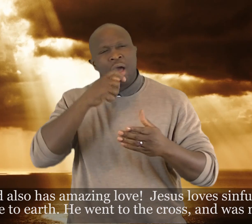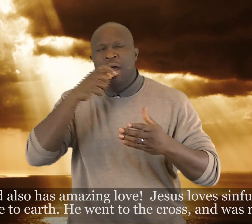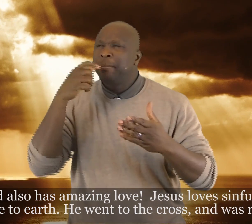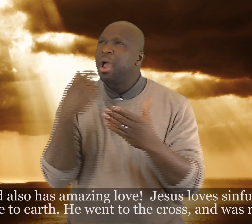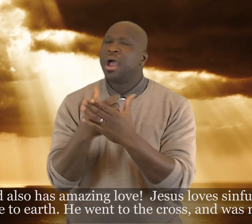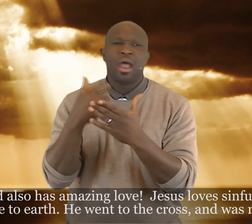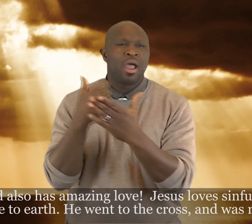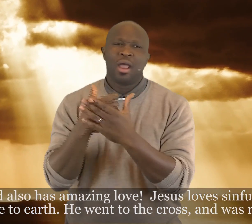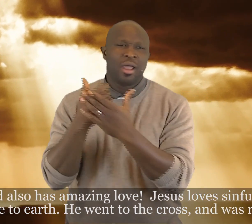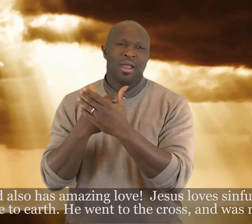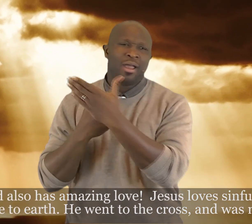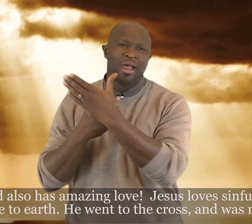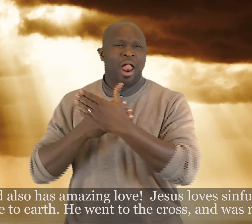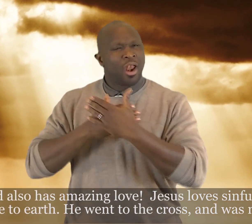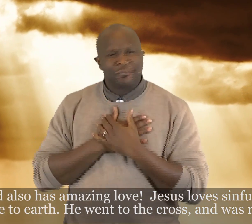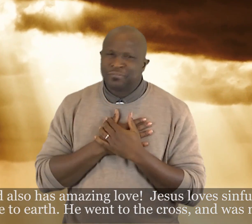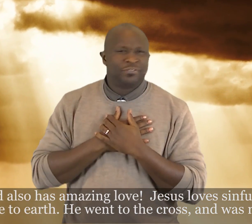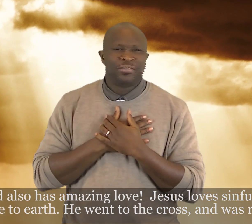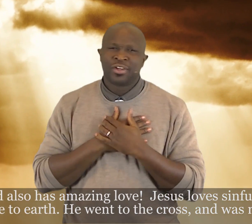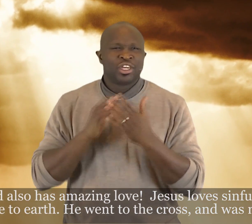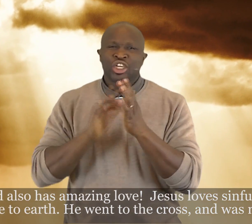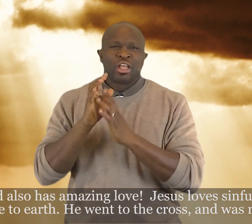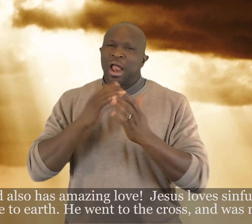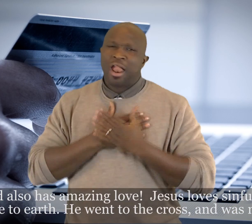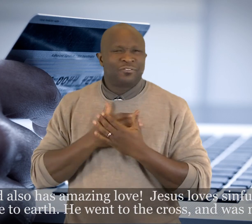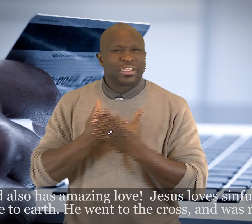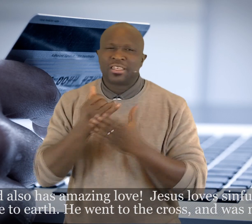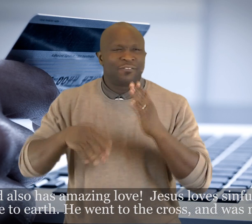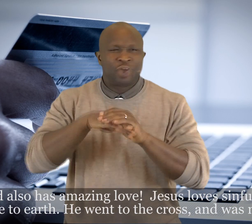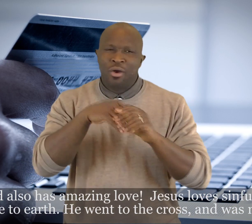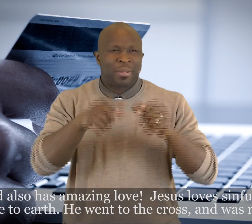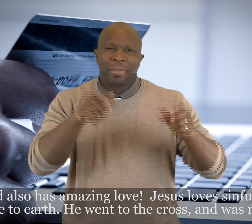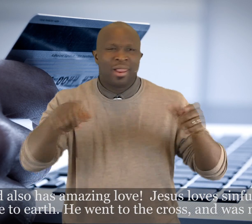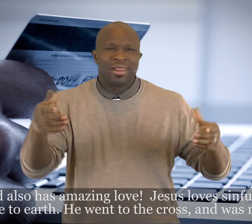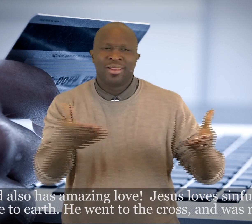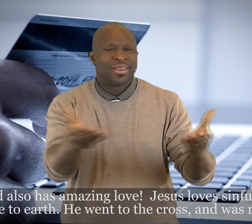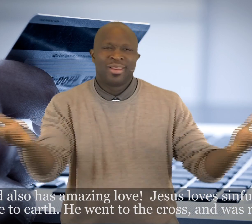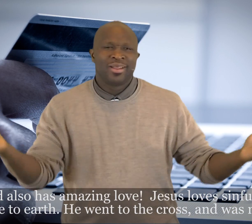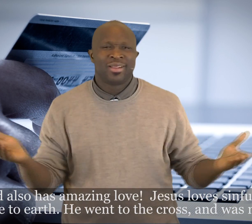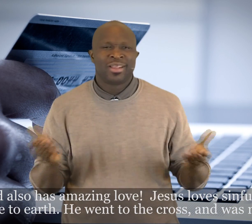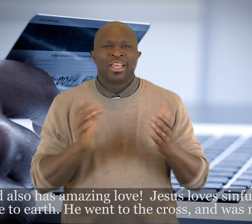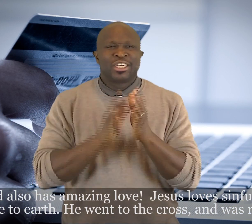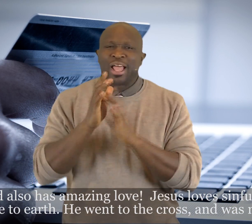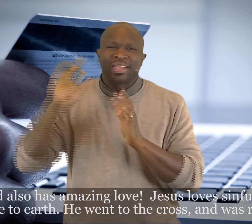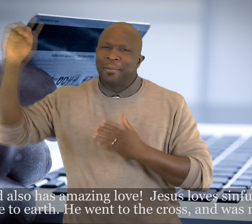his holy nature and his character. Amazing love. He's paid